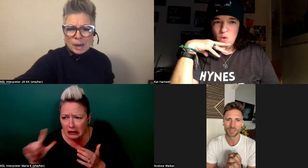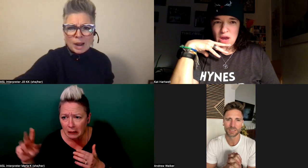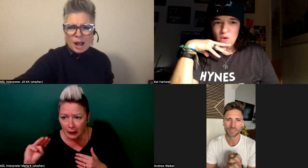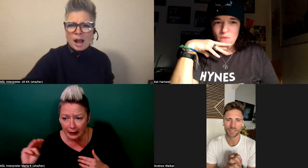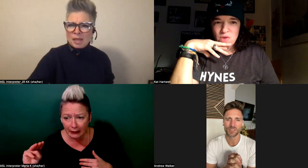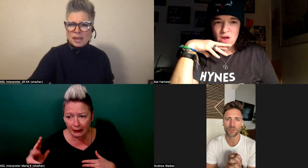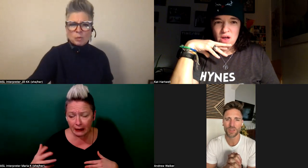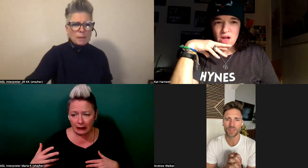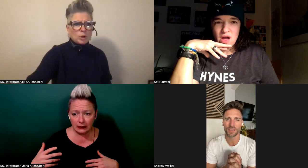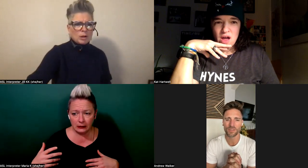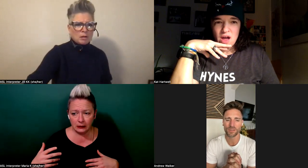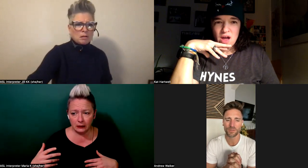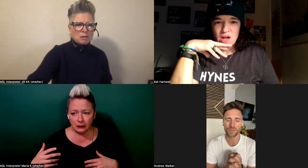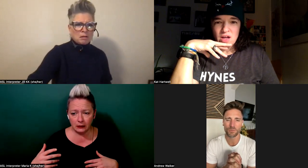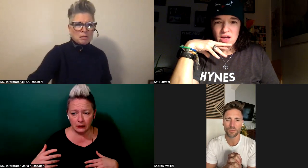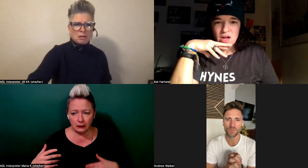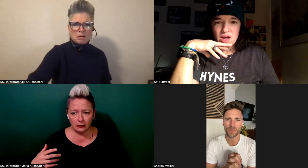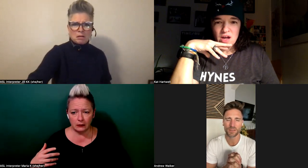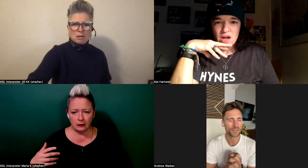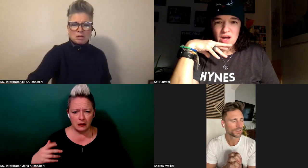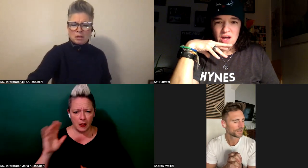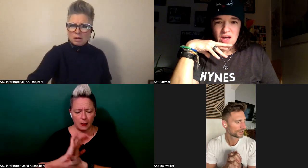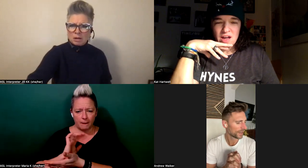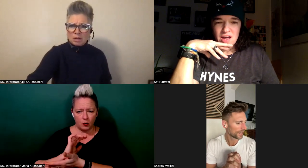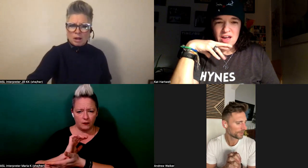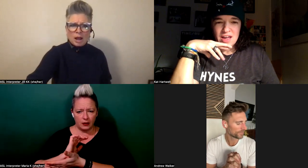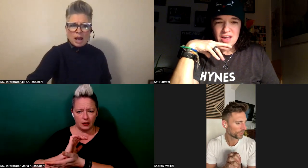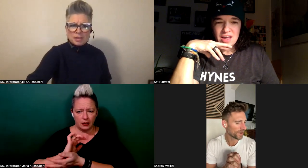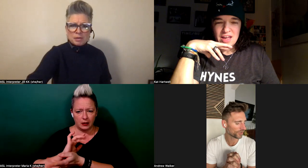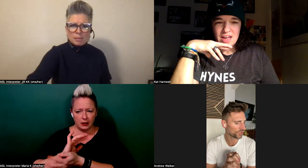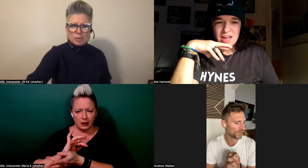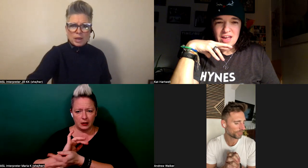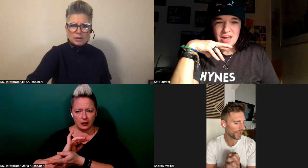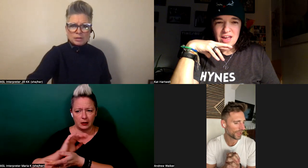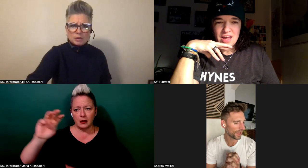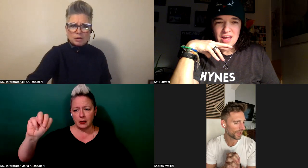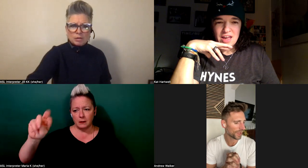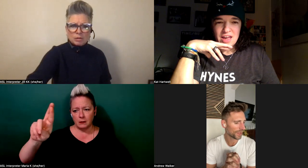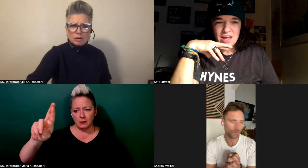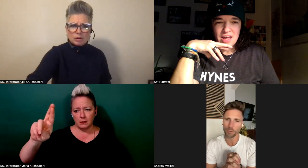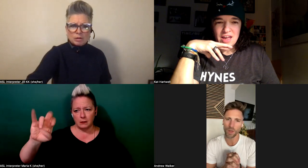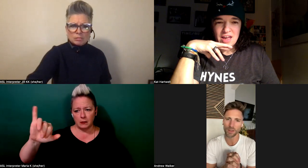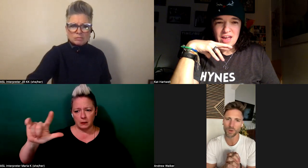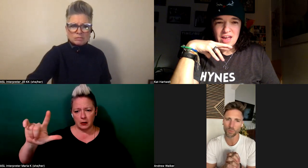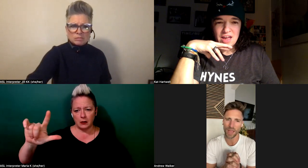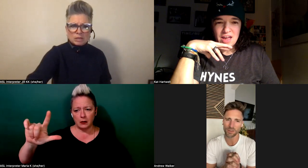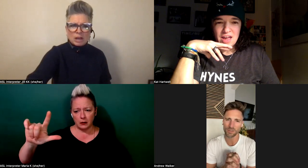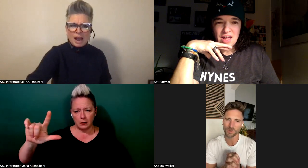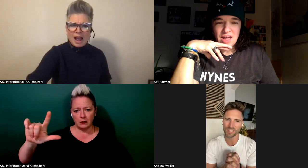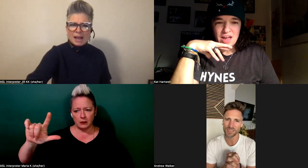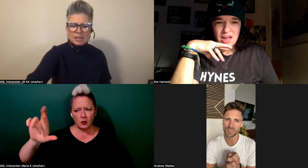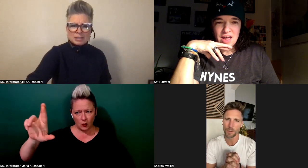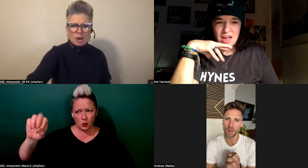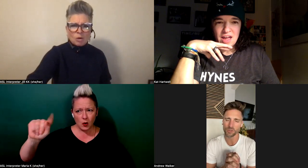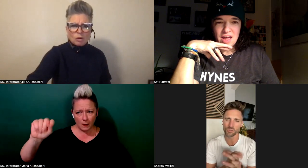Maria? Guys, you know the movie with I Meryl think Robert Streep, Wag. Oh, Robert Wagner,